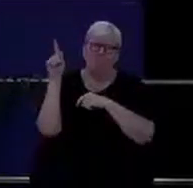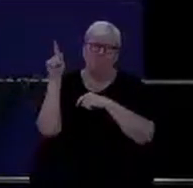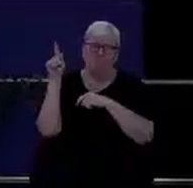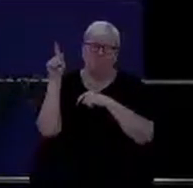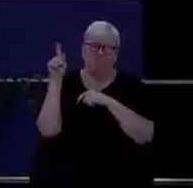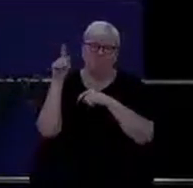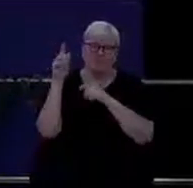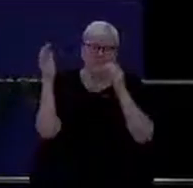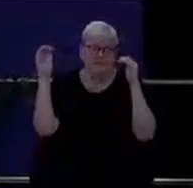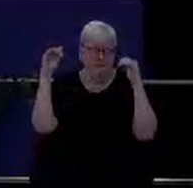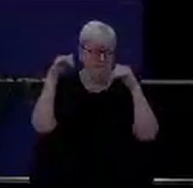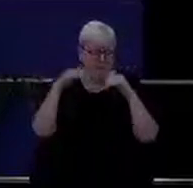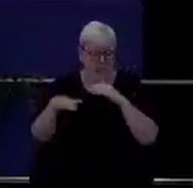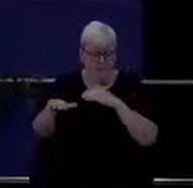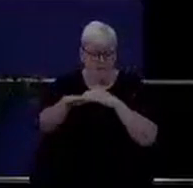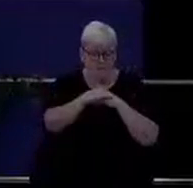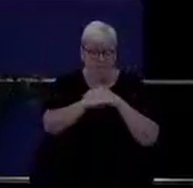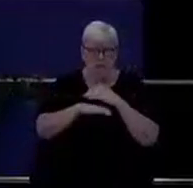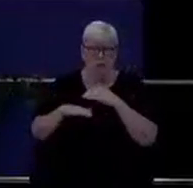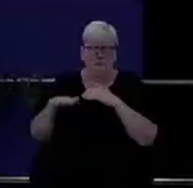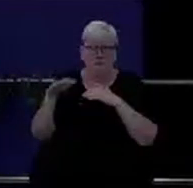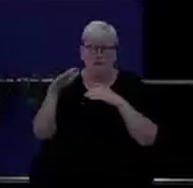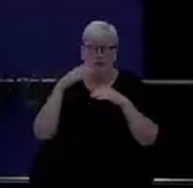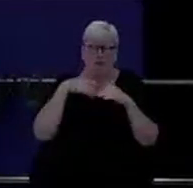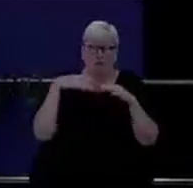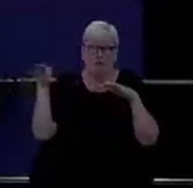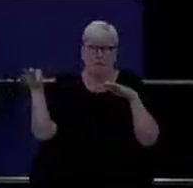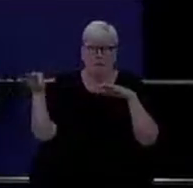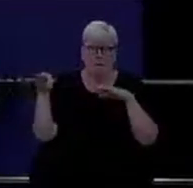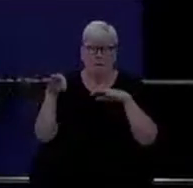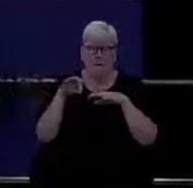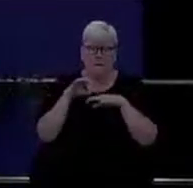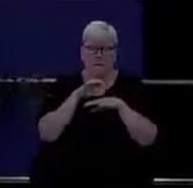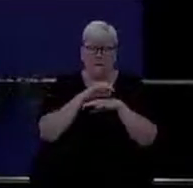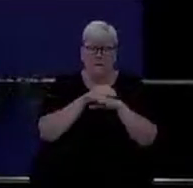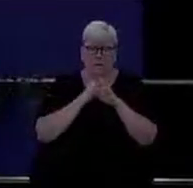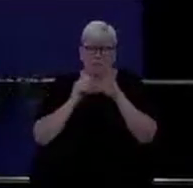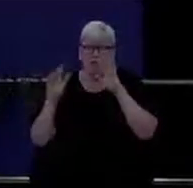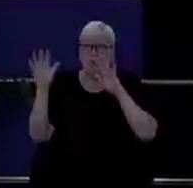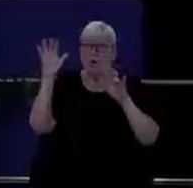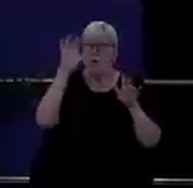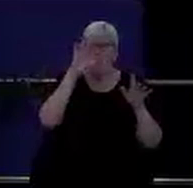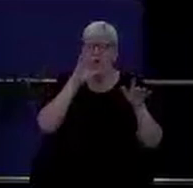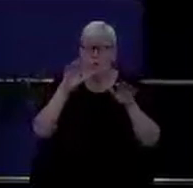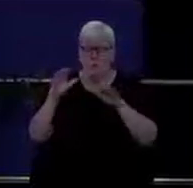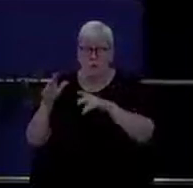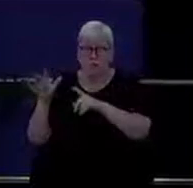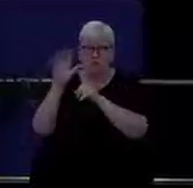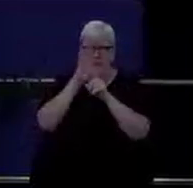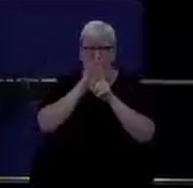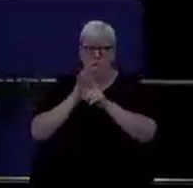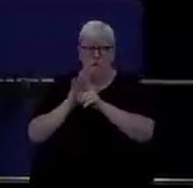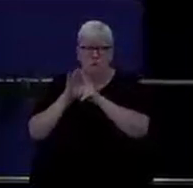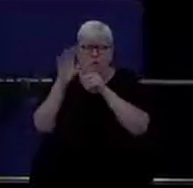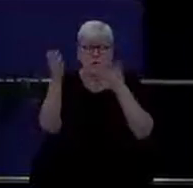valley floor where I stand remains steeped in indigo, the color of snow in shadow. Today, the